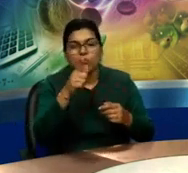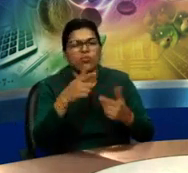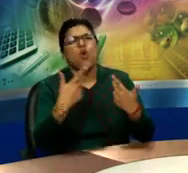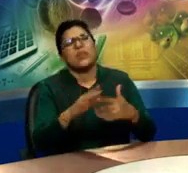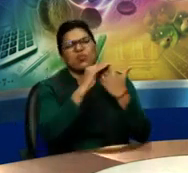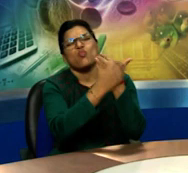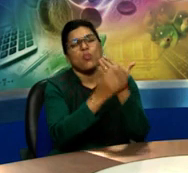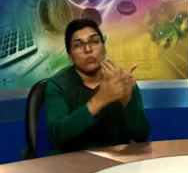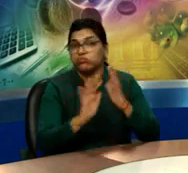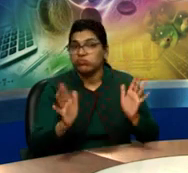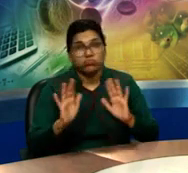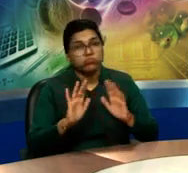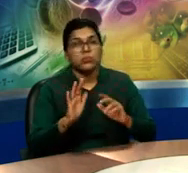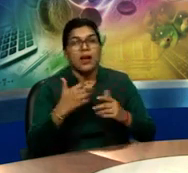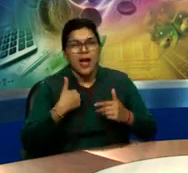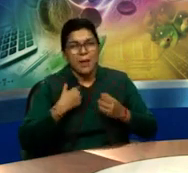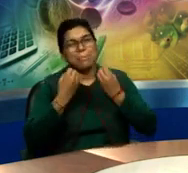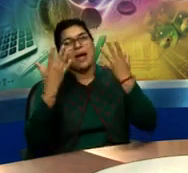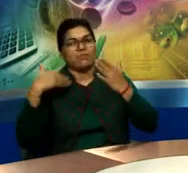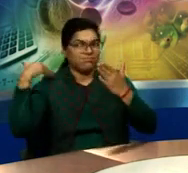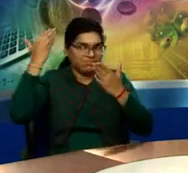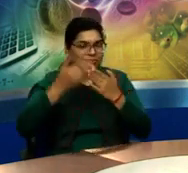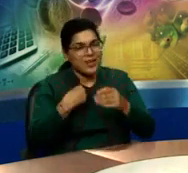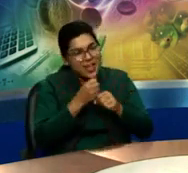their wrongdoings to the notice of the family members.